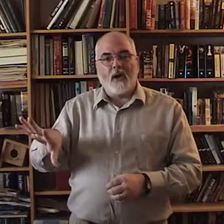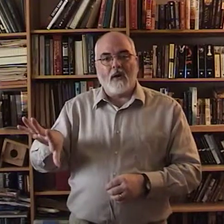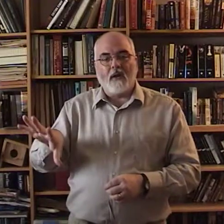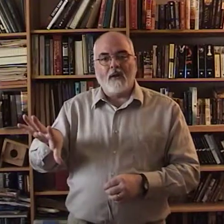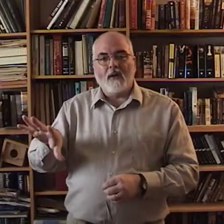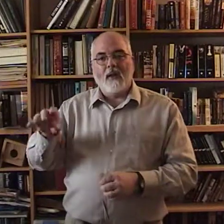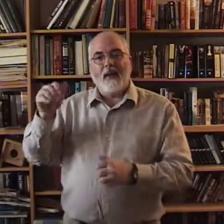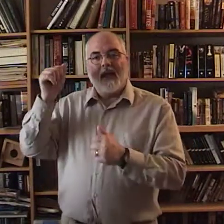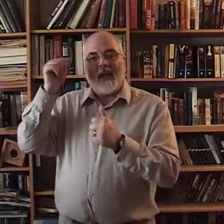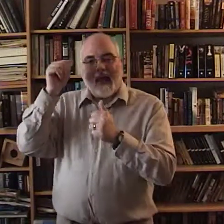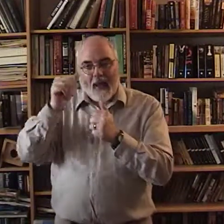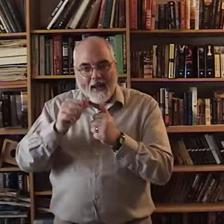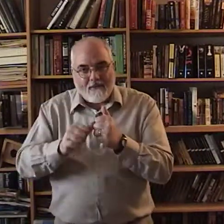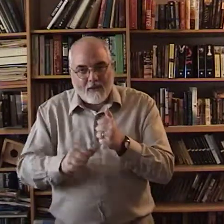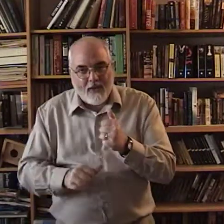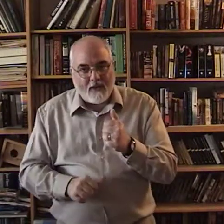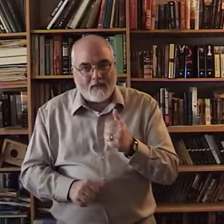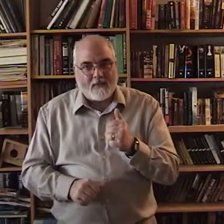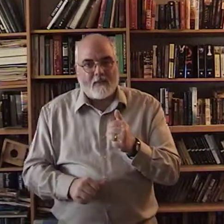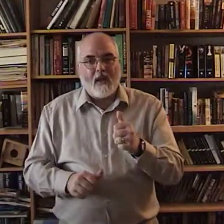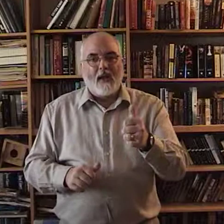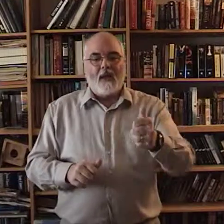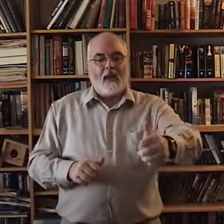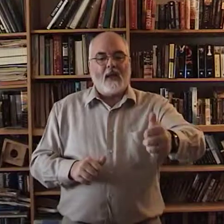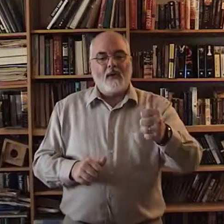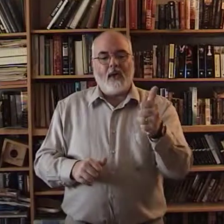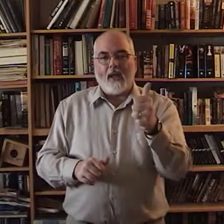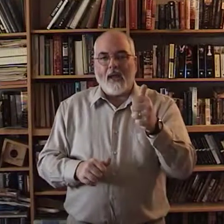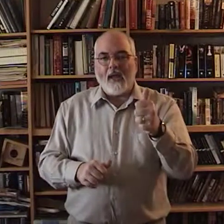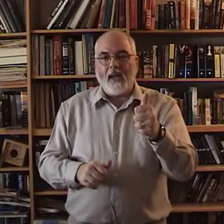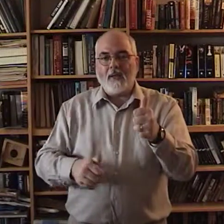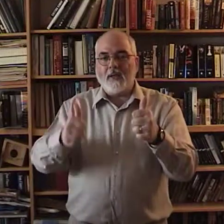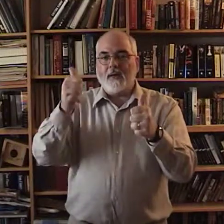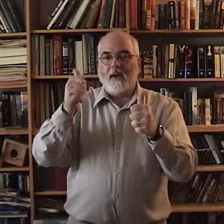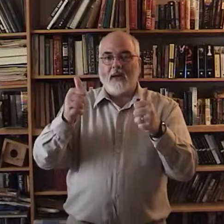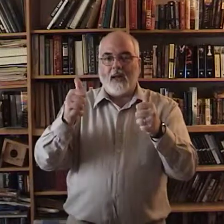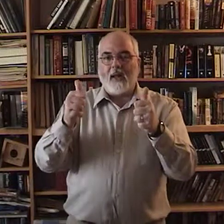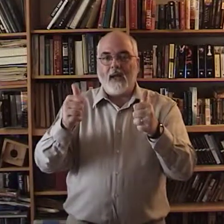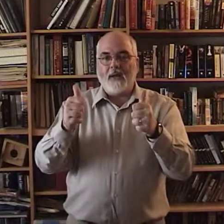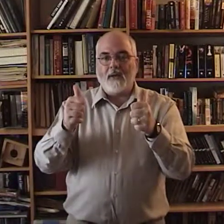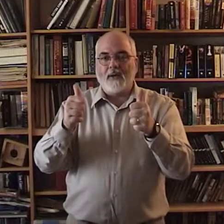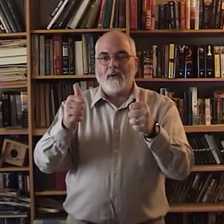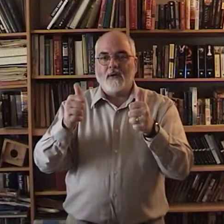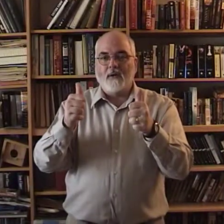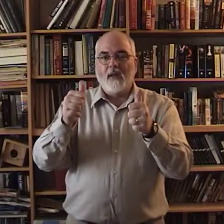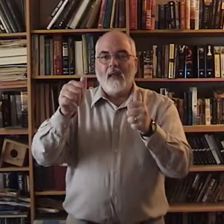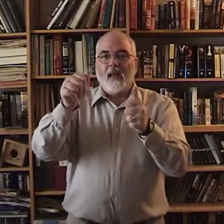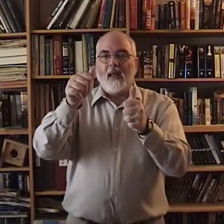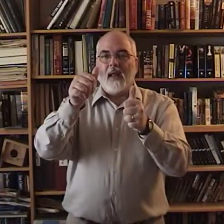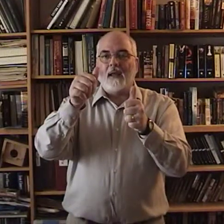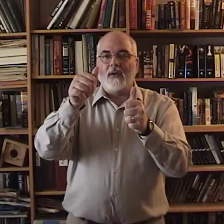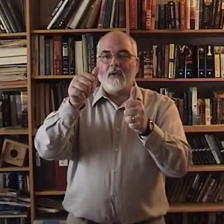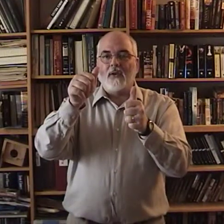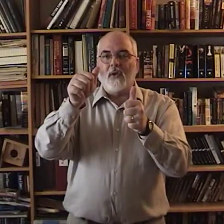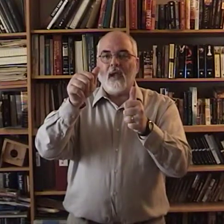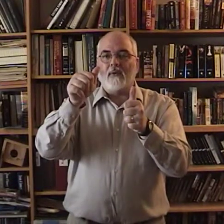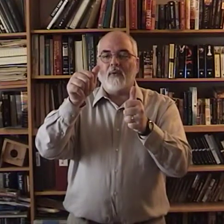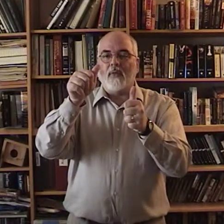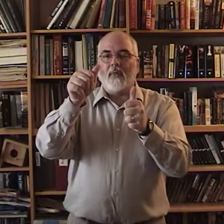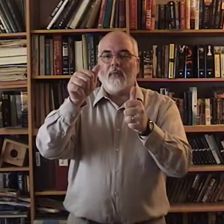Disregarding every, you got an A hand here and an A hand here, and you have the